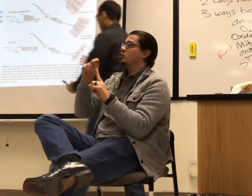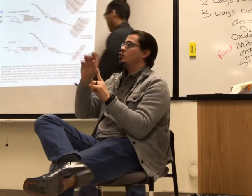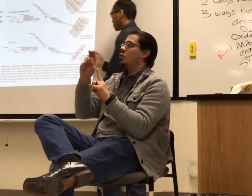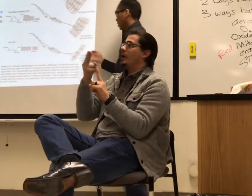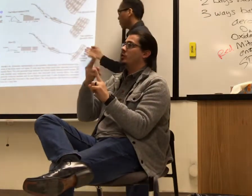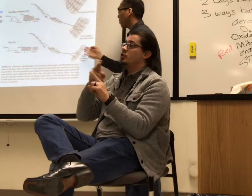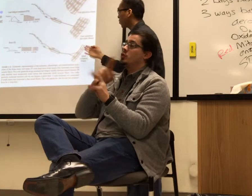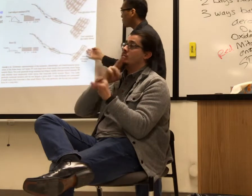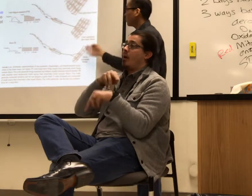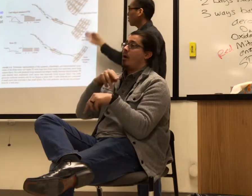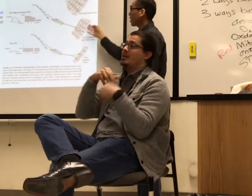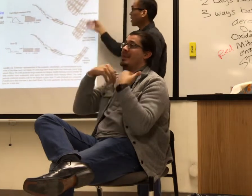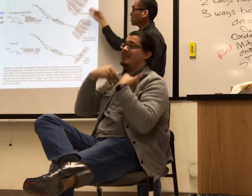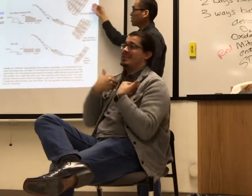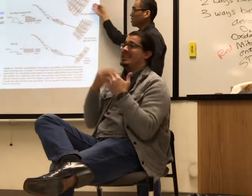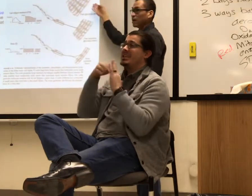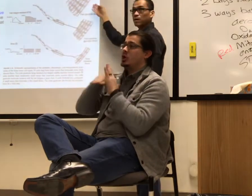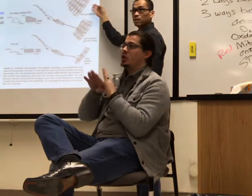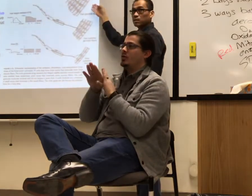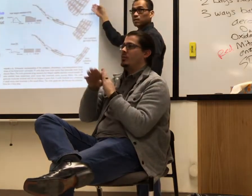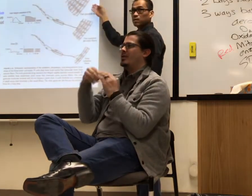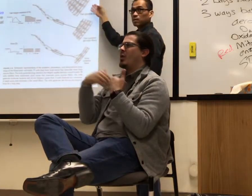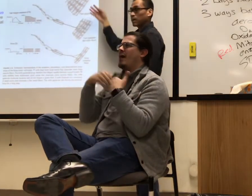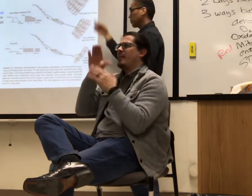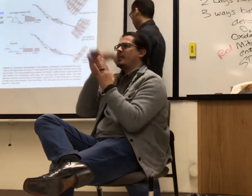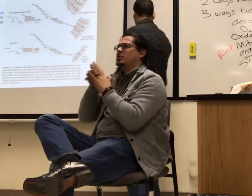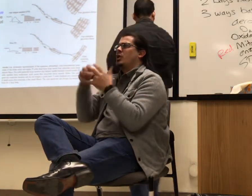they show you a picture of the motor unit right next to the data.